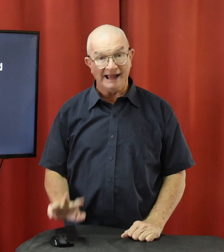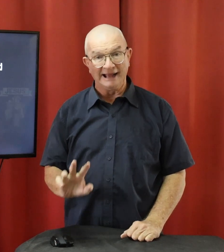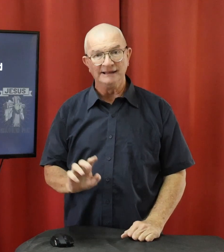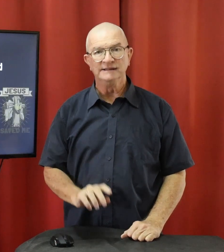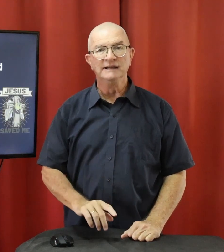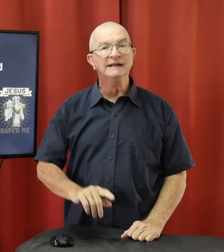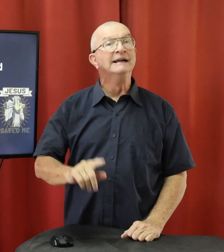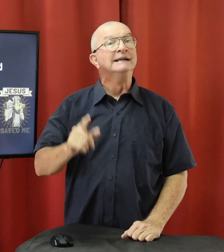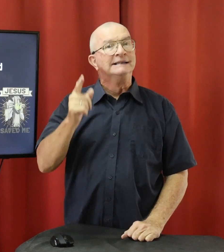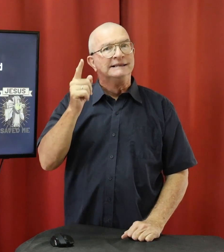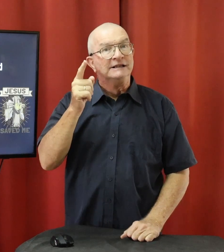time.